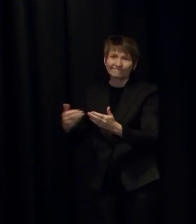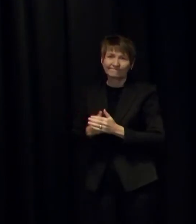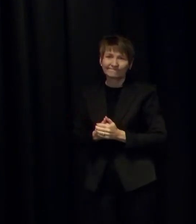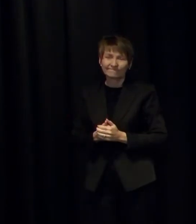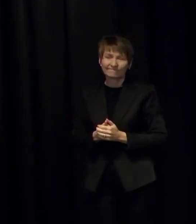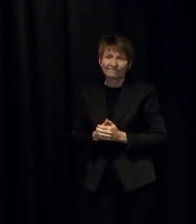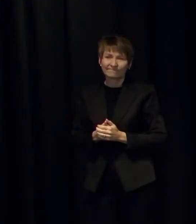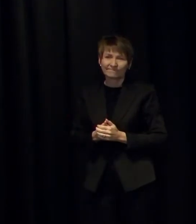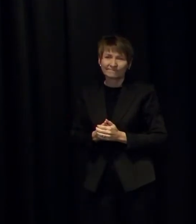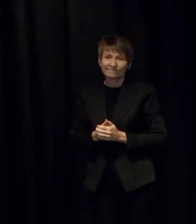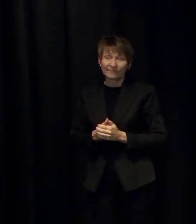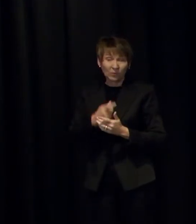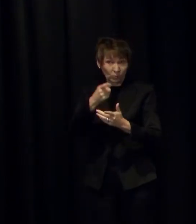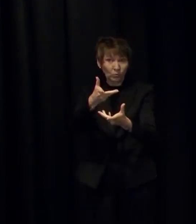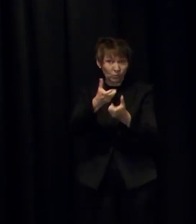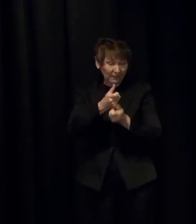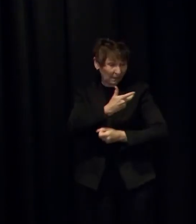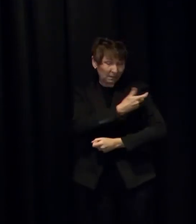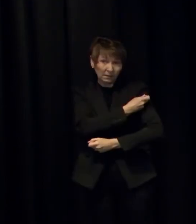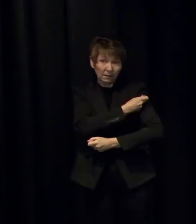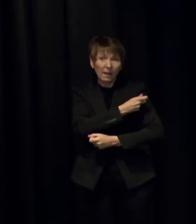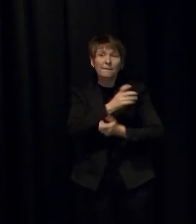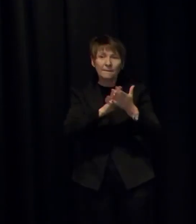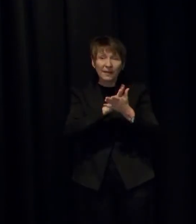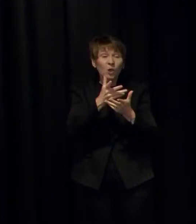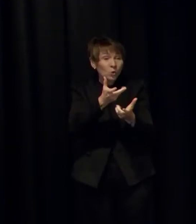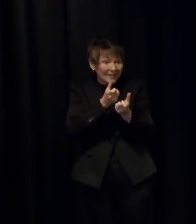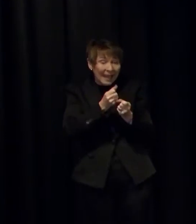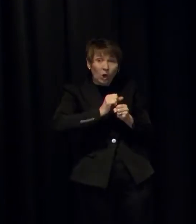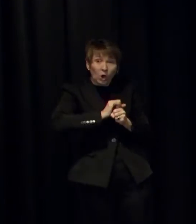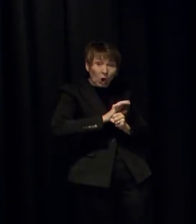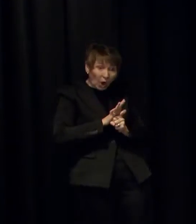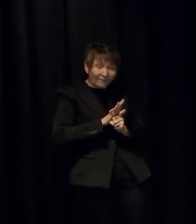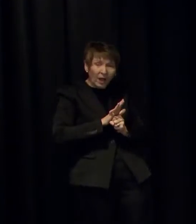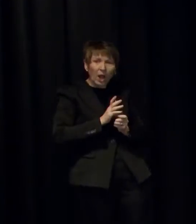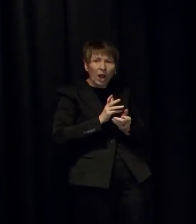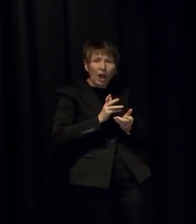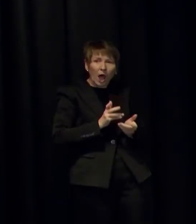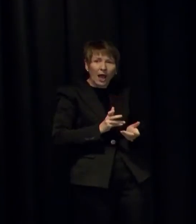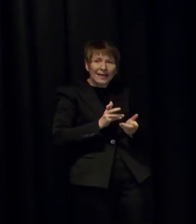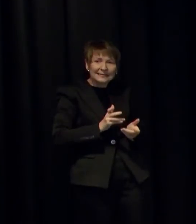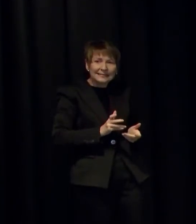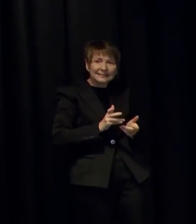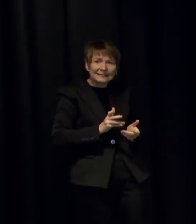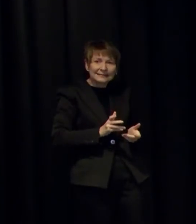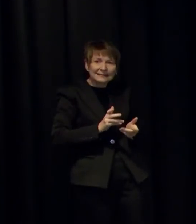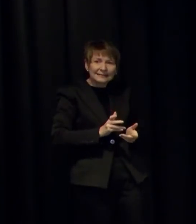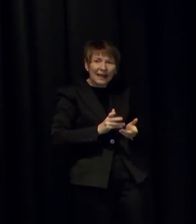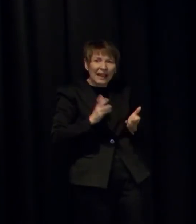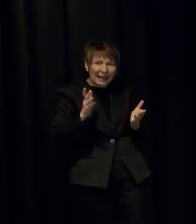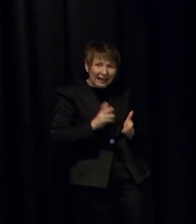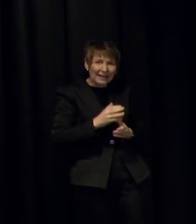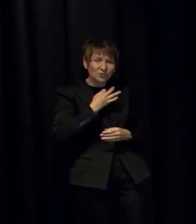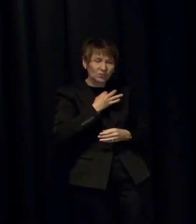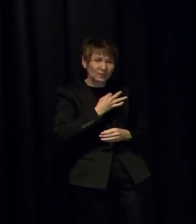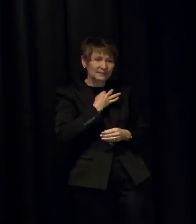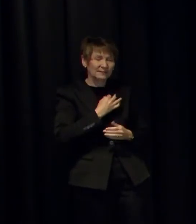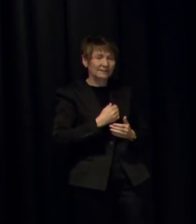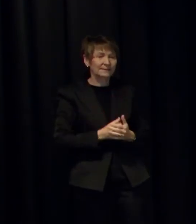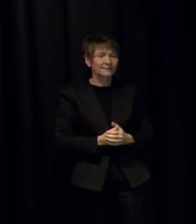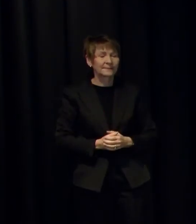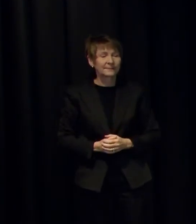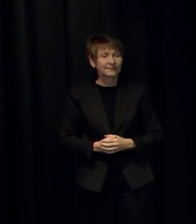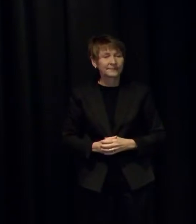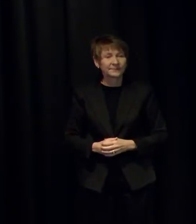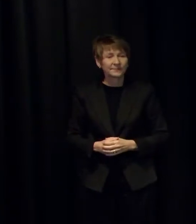tiny fraction of the risk of getting really, really sick if you've had 2 doses. Premier, we've talked a lot. Premier, we've talked a lot about